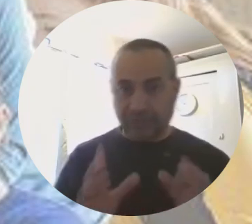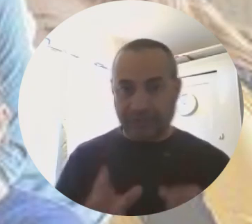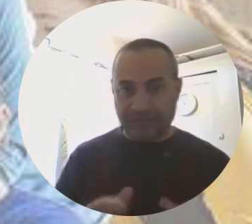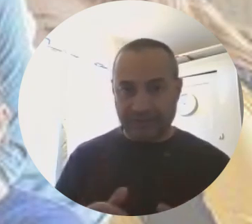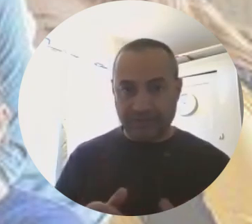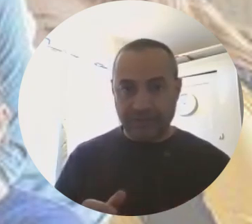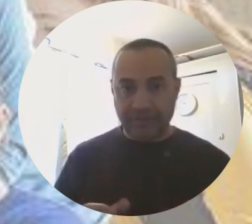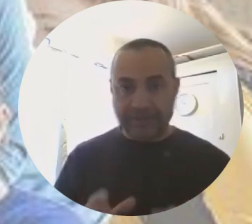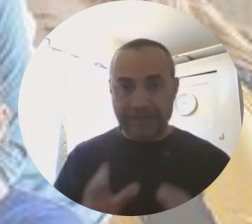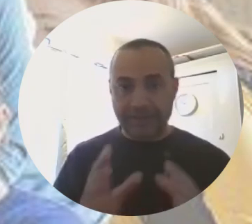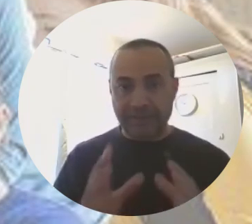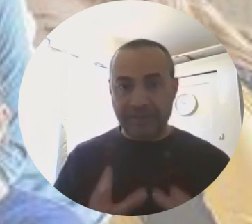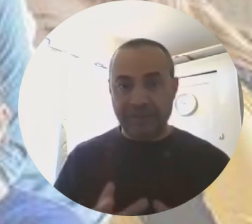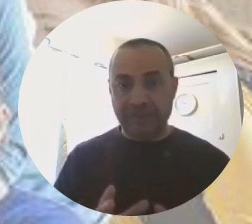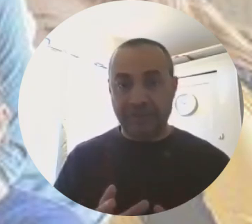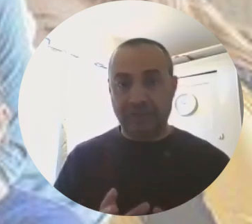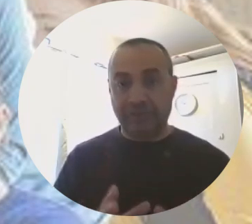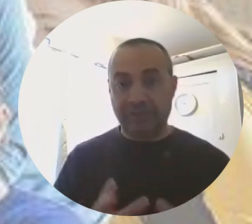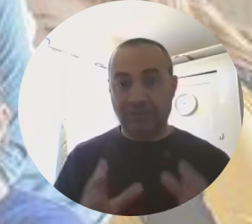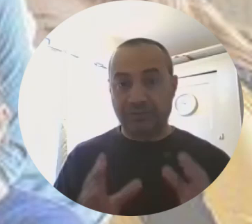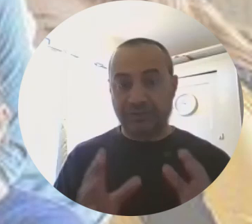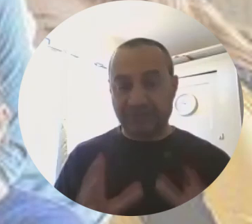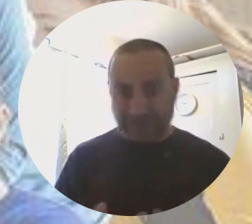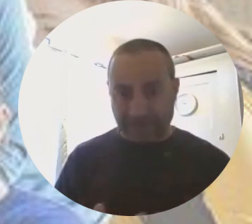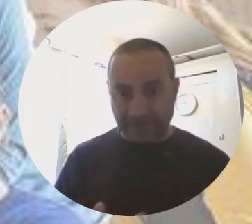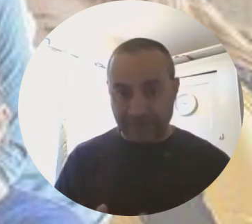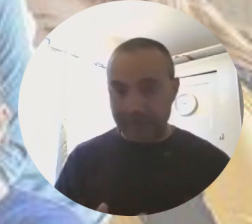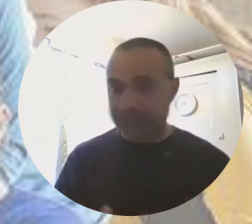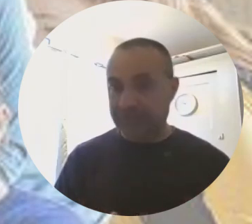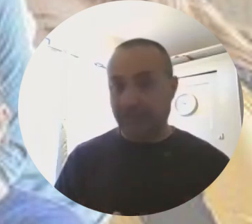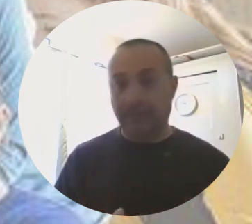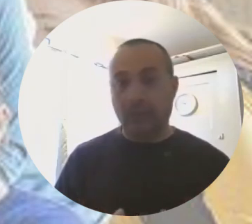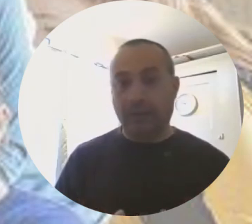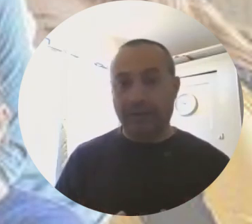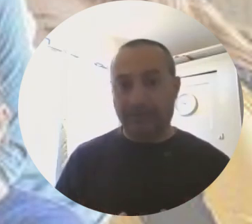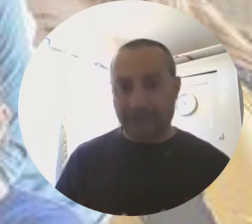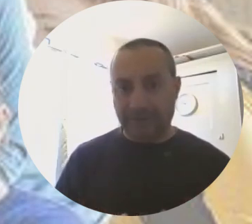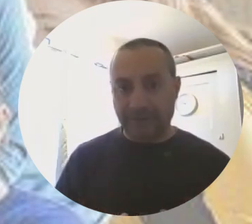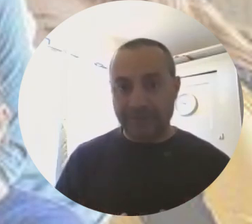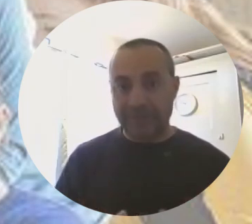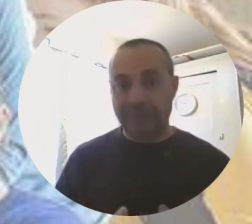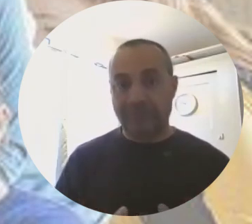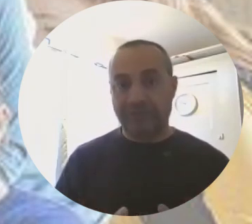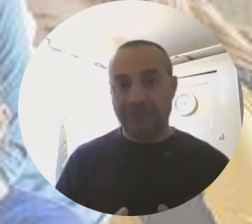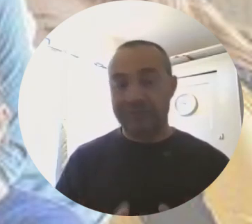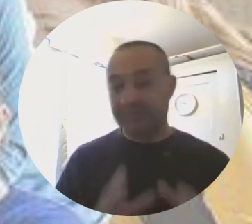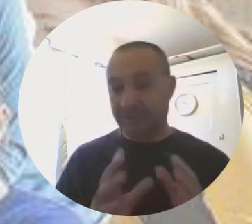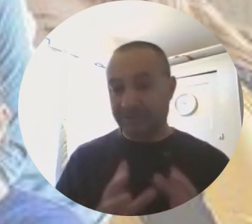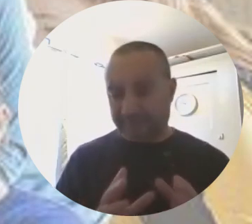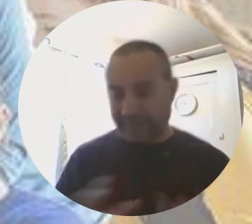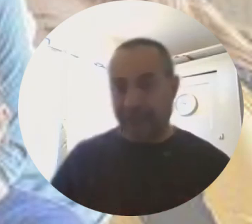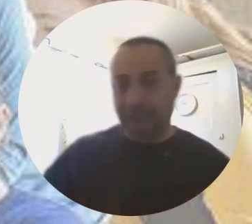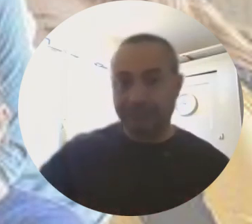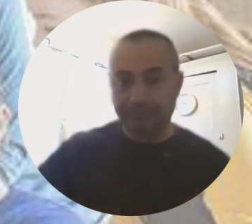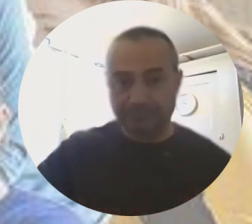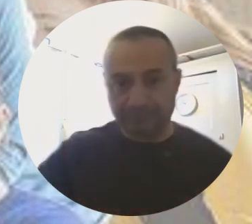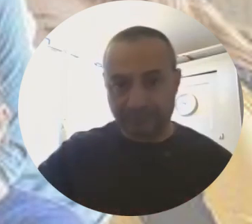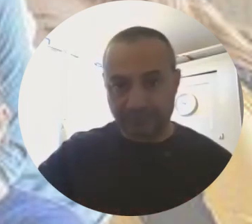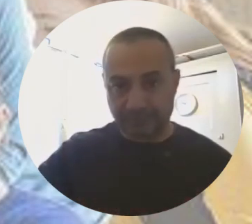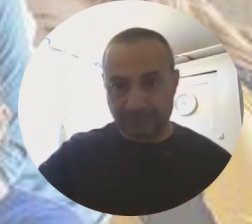creating a communication relation with a child using a wide array of communication strategies, not just signing.